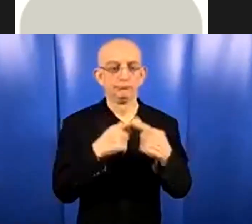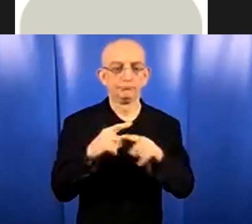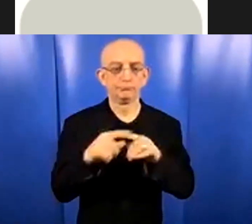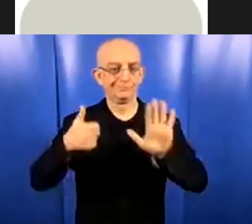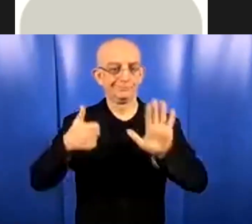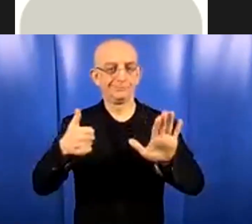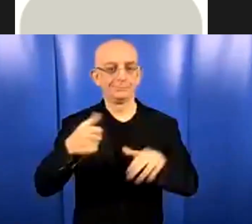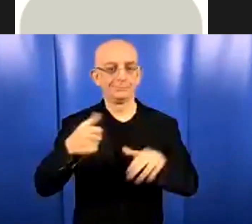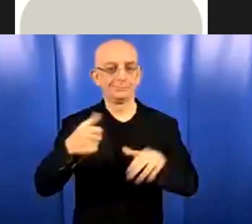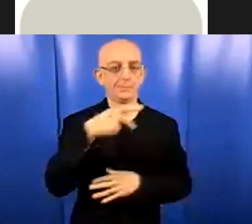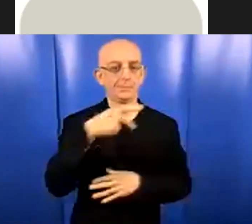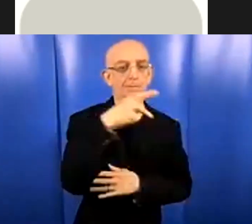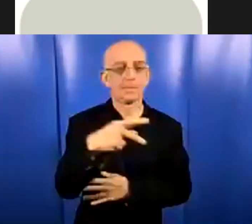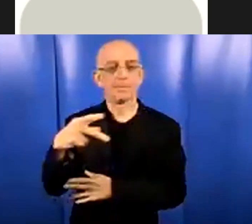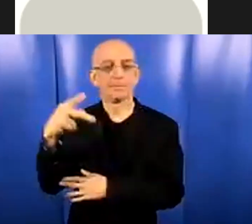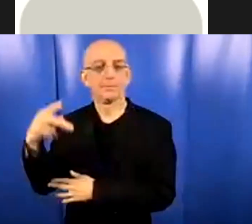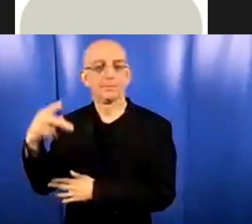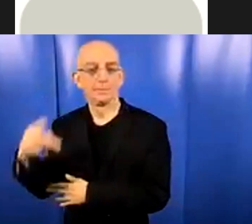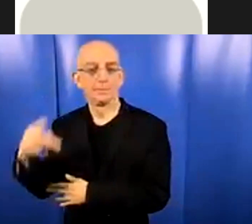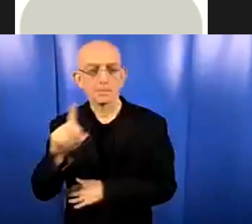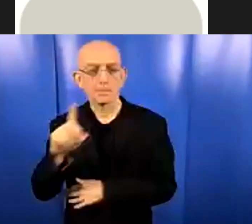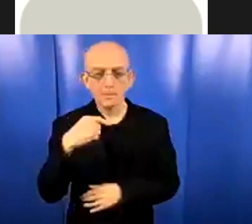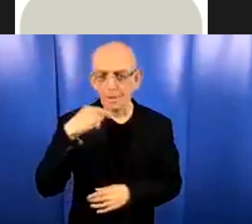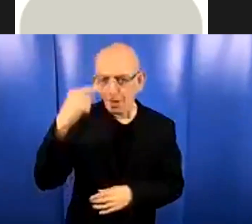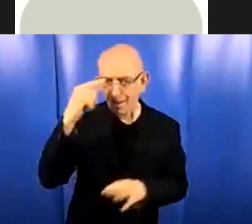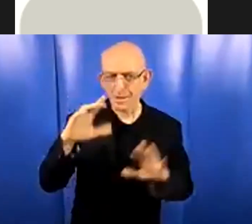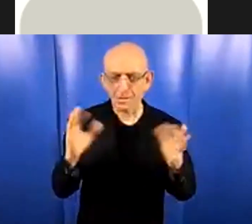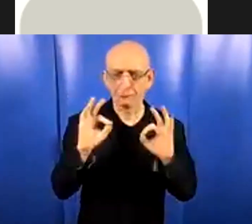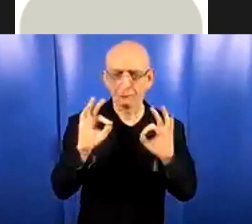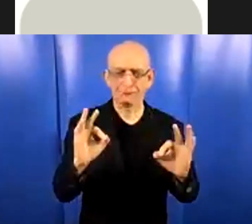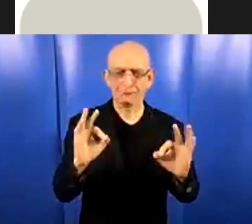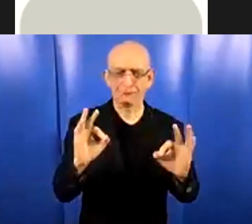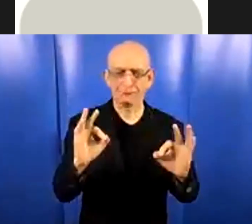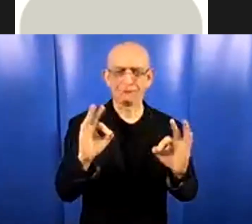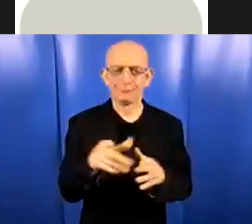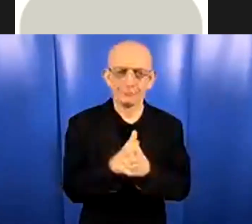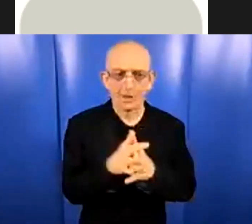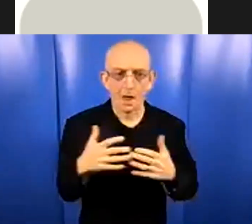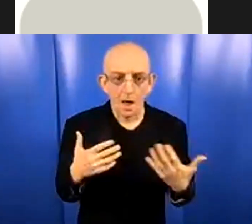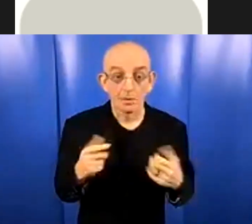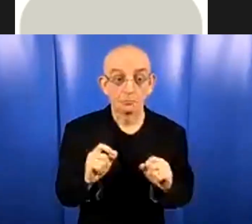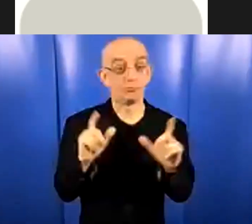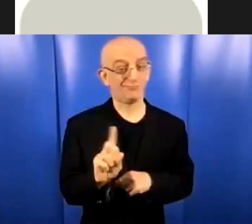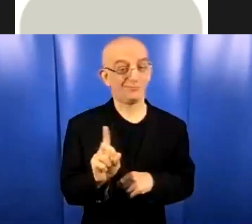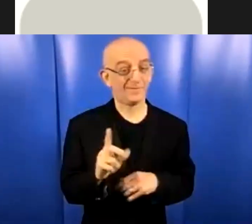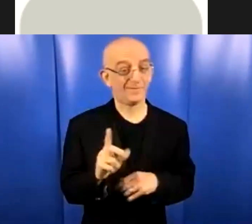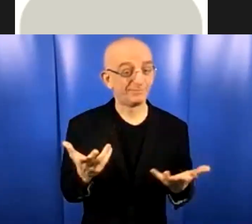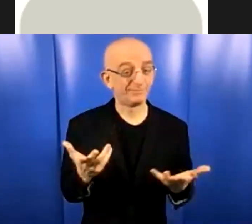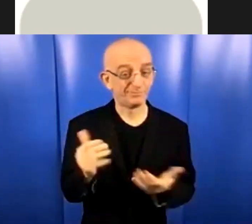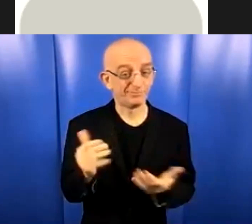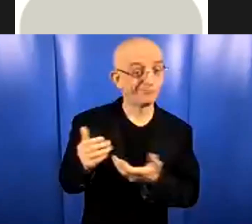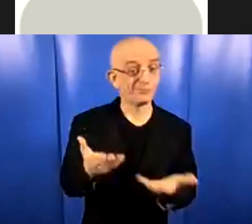the provision that is being made available is through specialist provision and